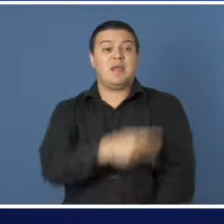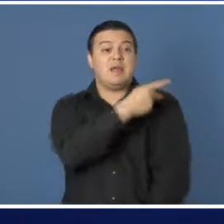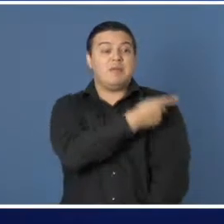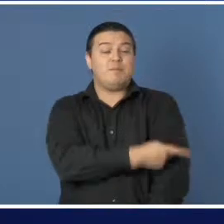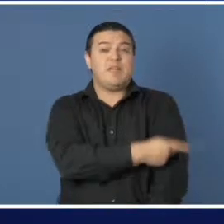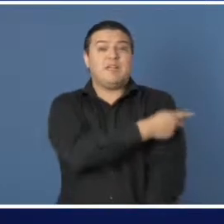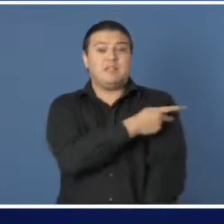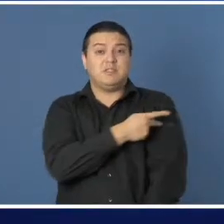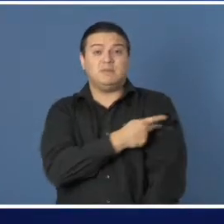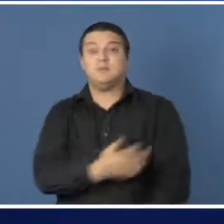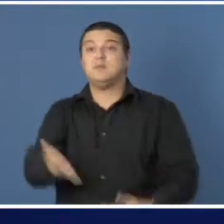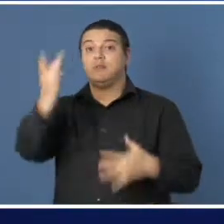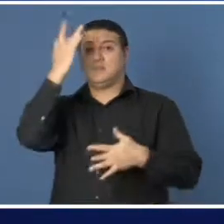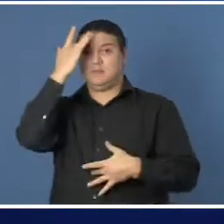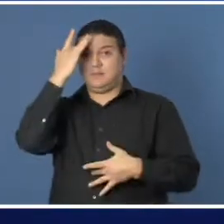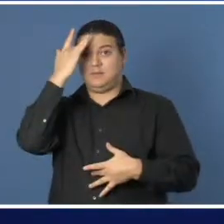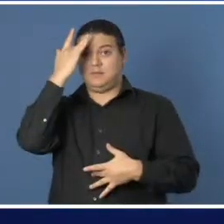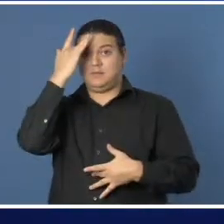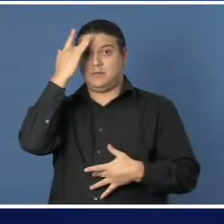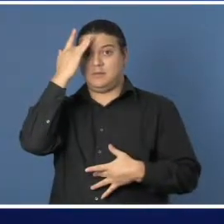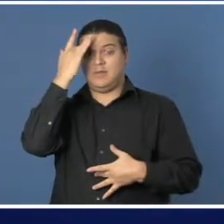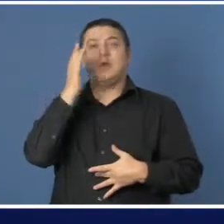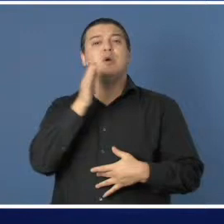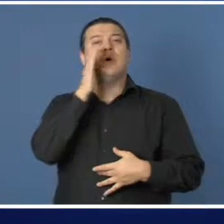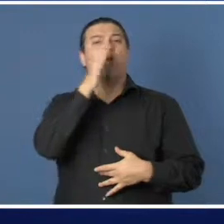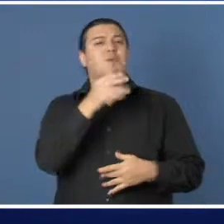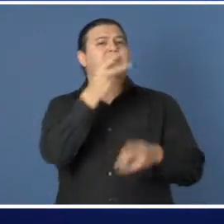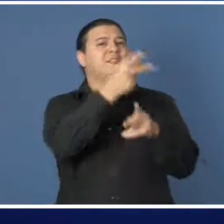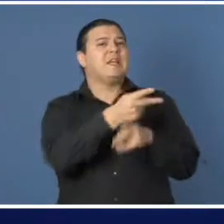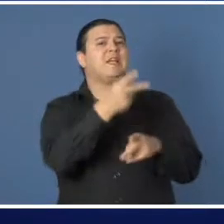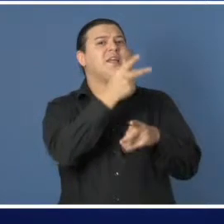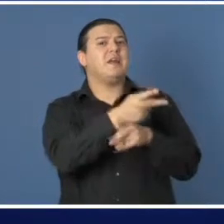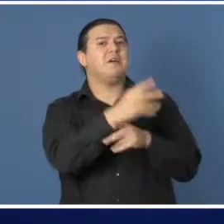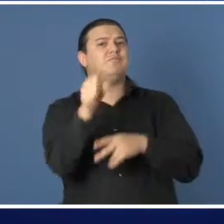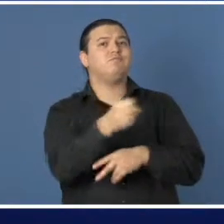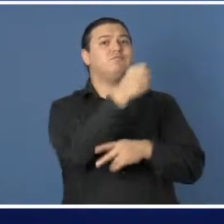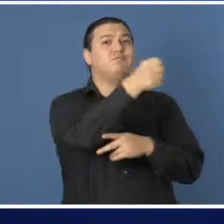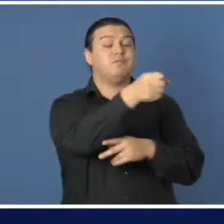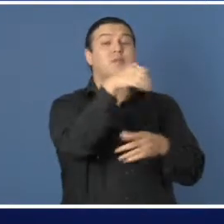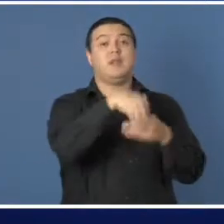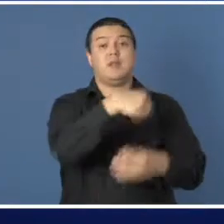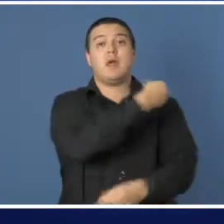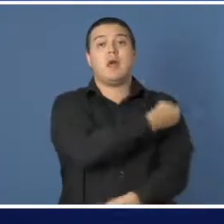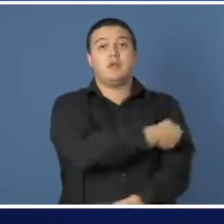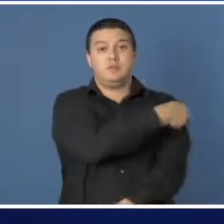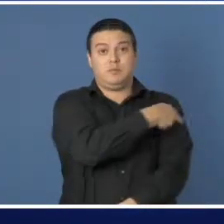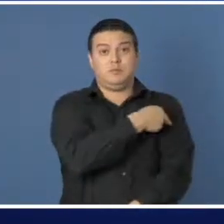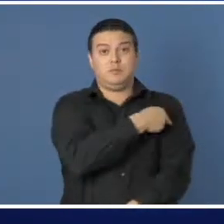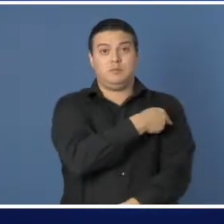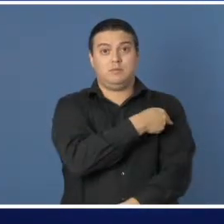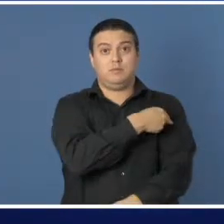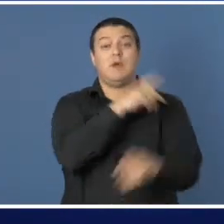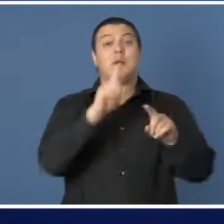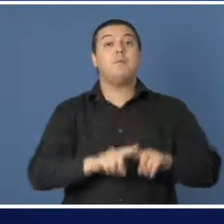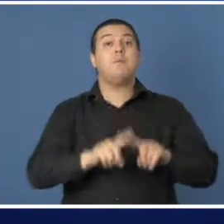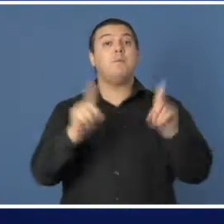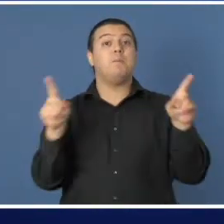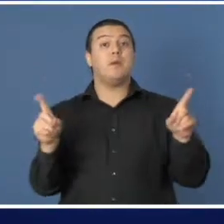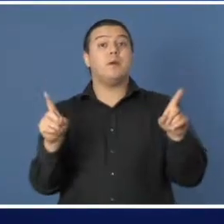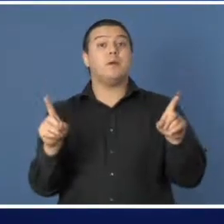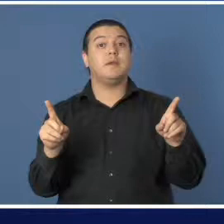Patients with botulism Patients Will most likely be cared for in the hospital However,